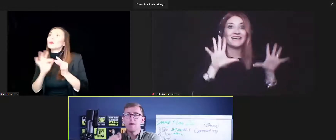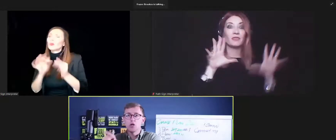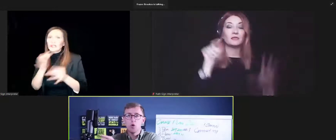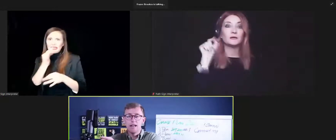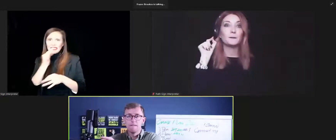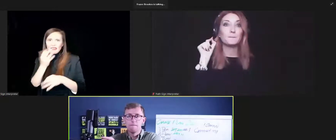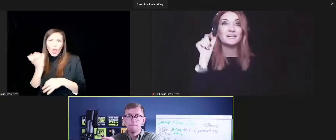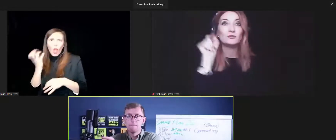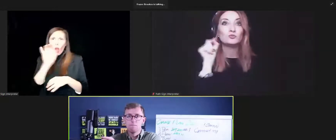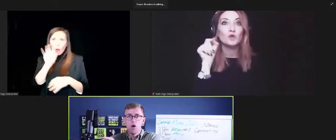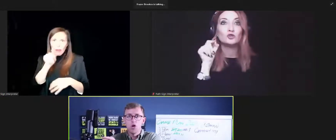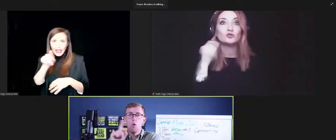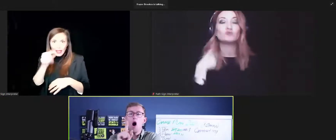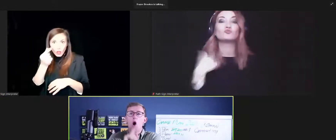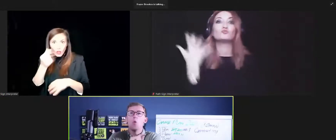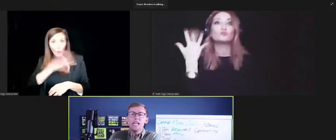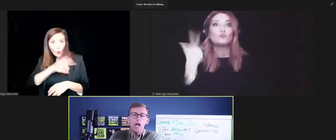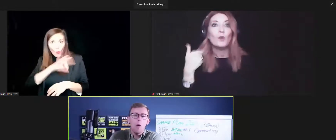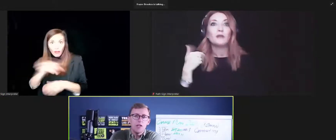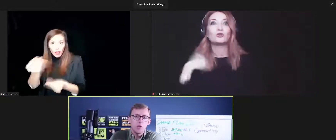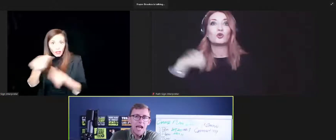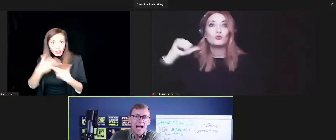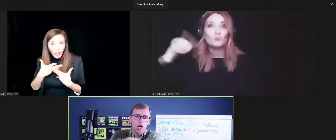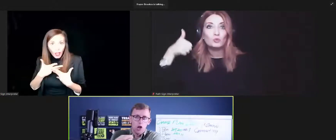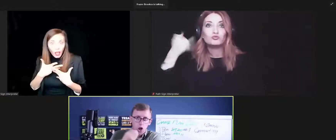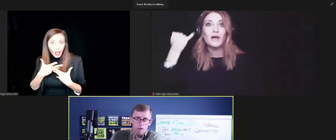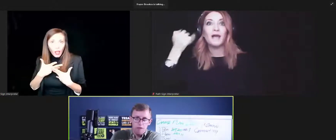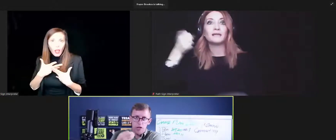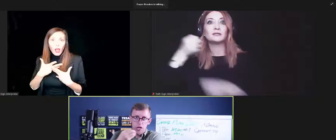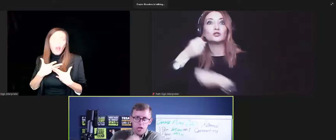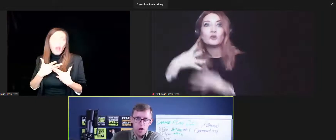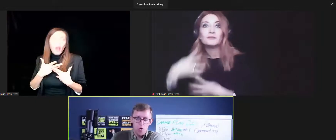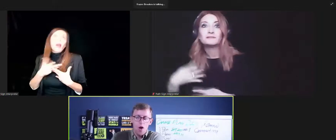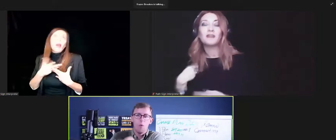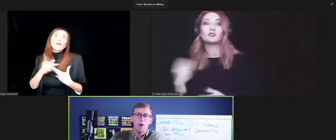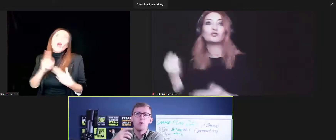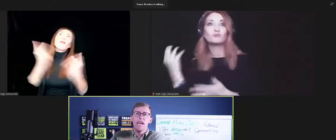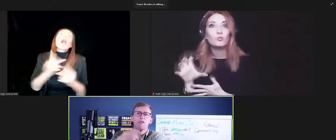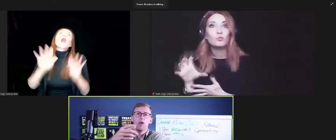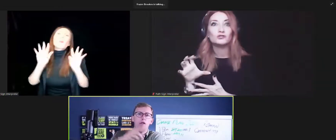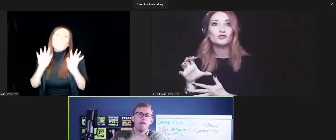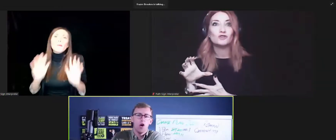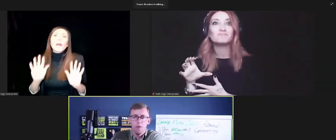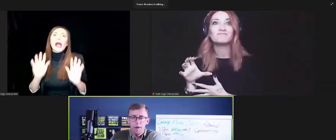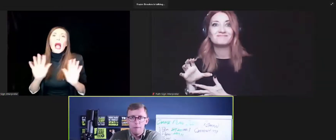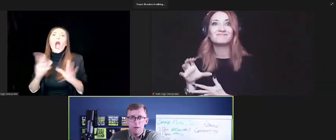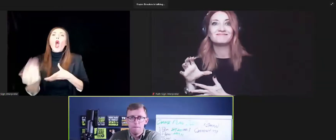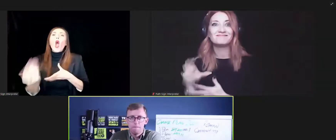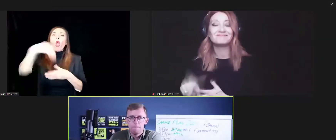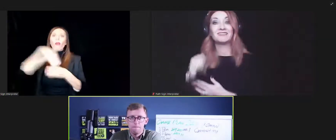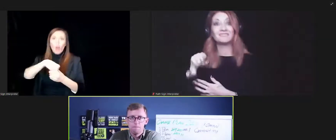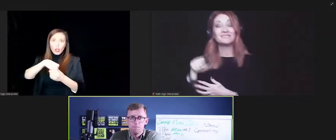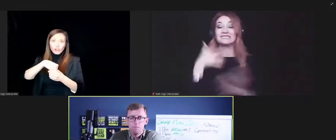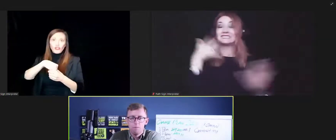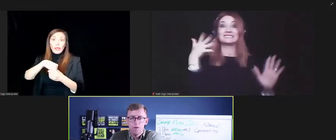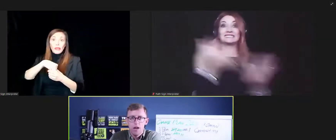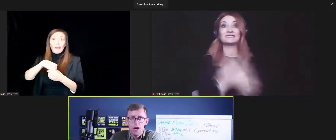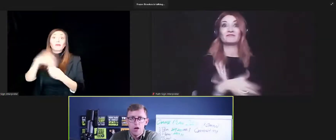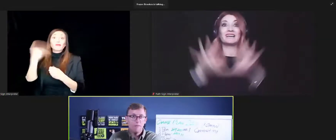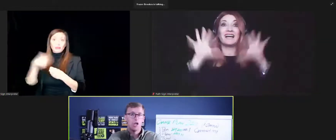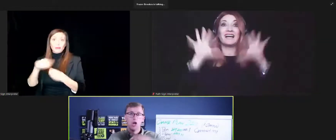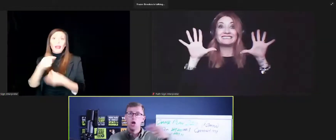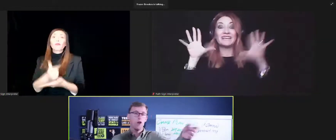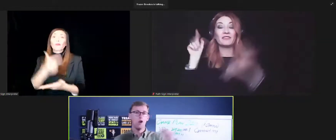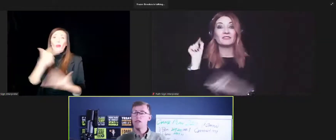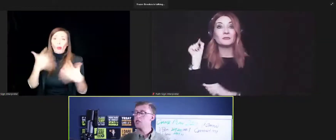engagement is queen. You are only going to get love to you when you give love to other people. You